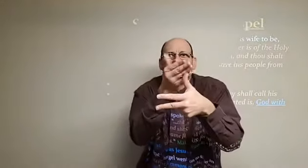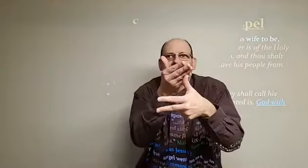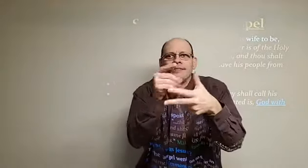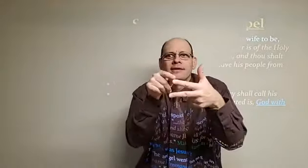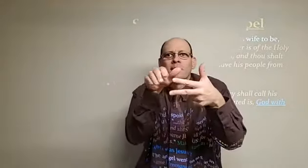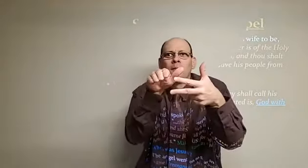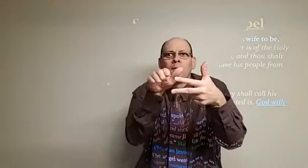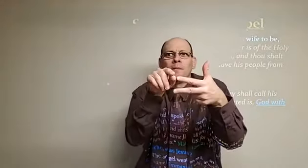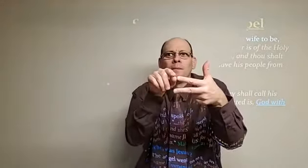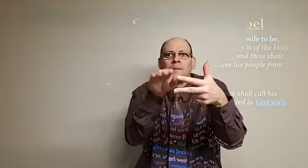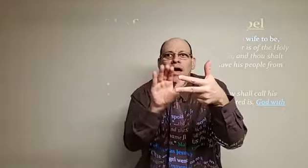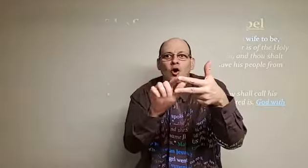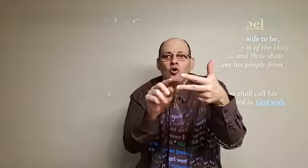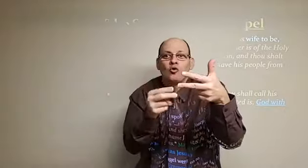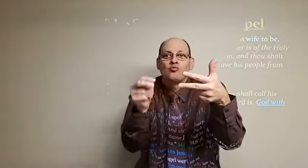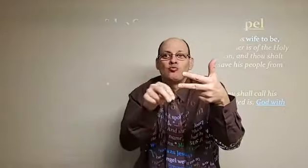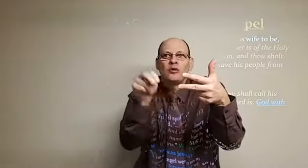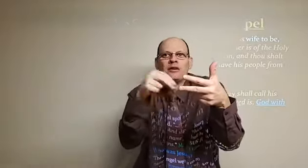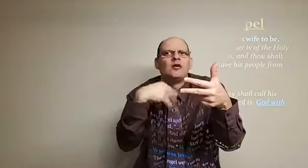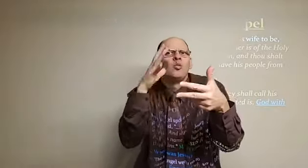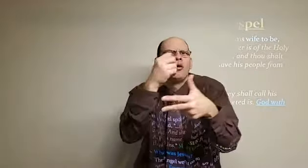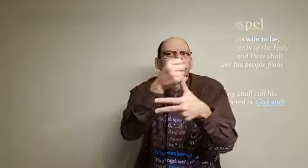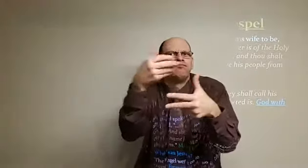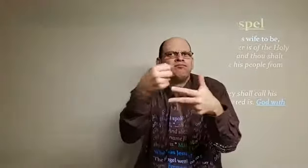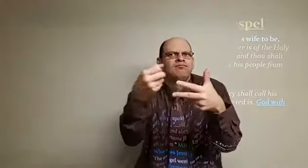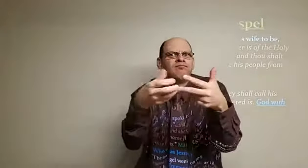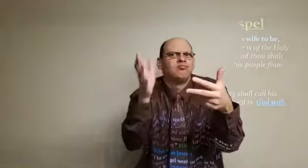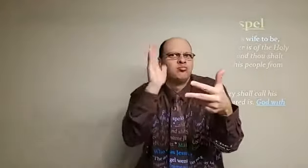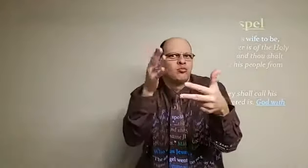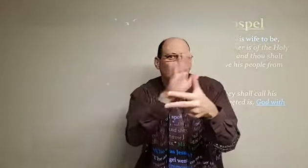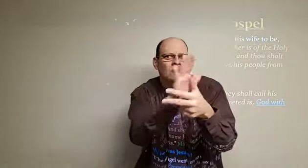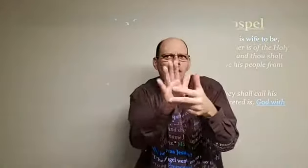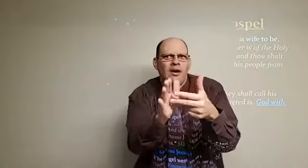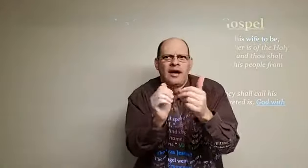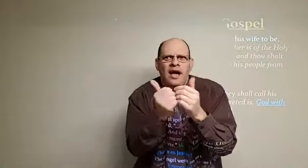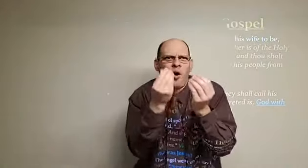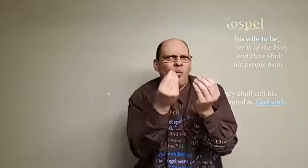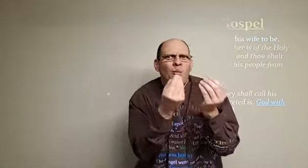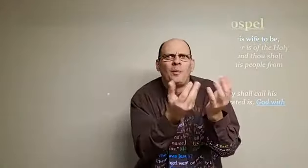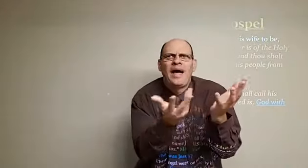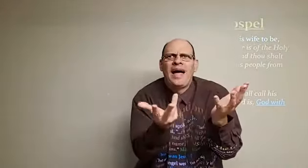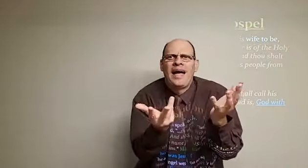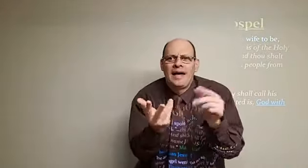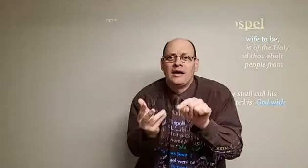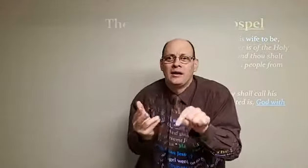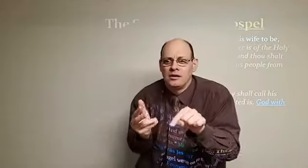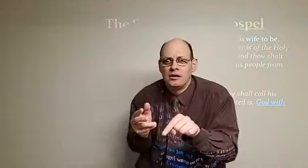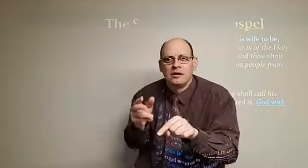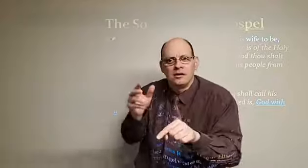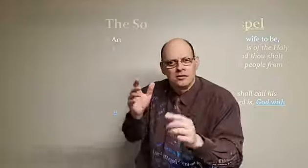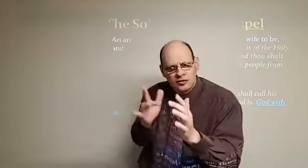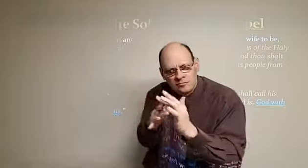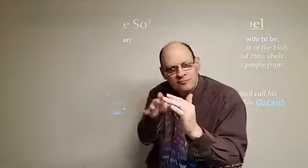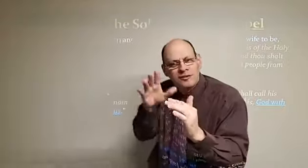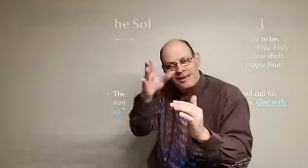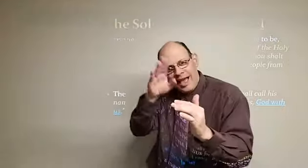there is death the burial and the resurrection of the cross and I'm going to continue and sharing that with you as we